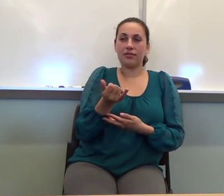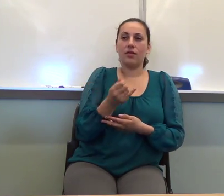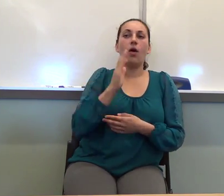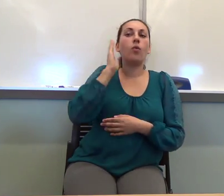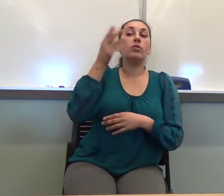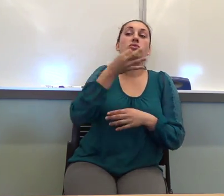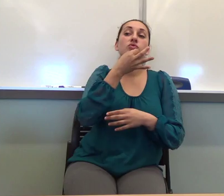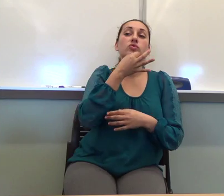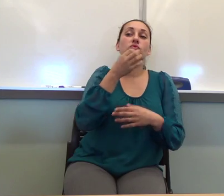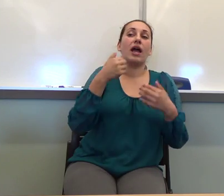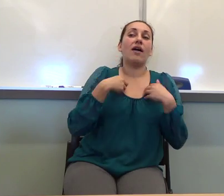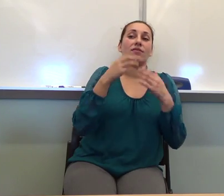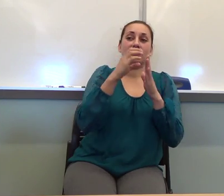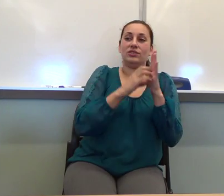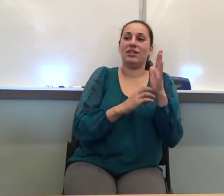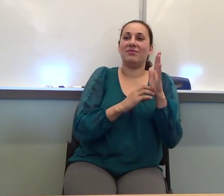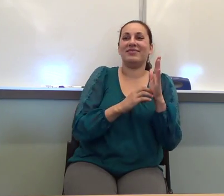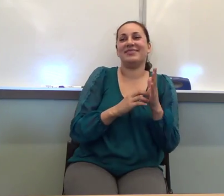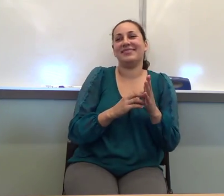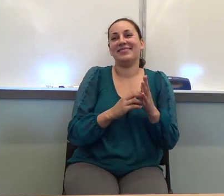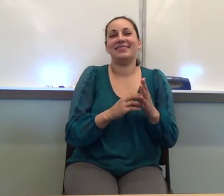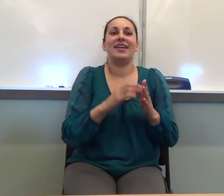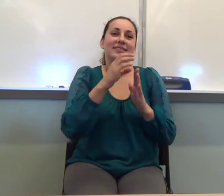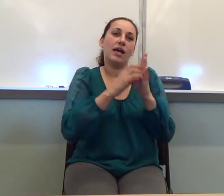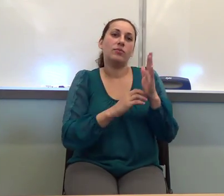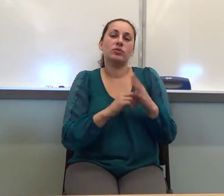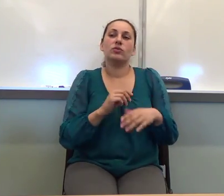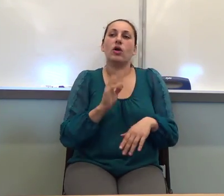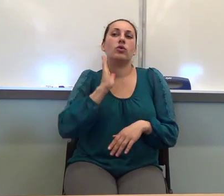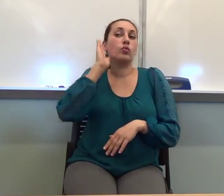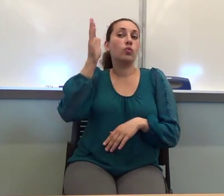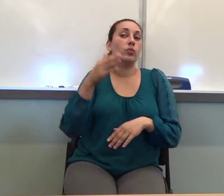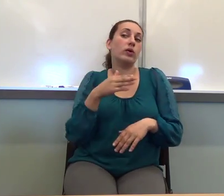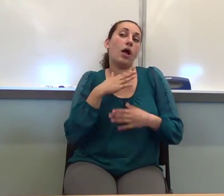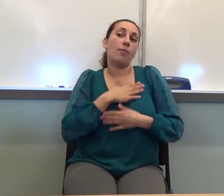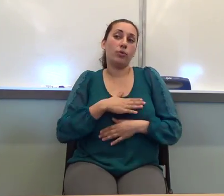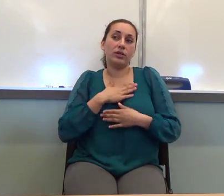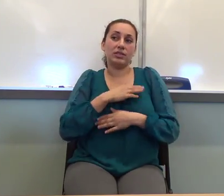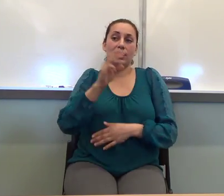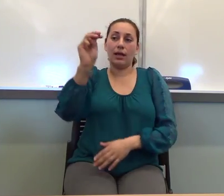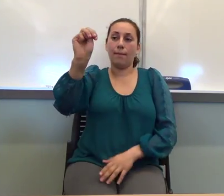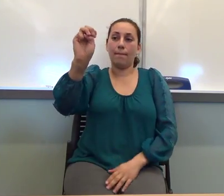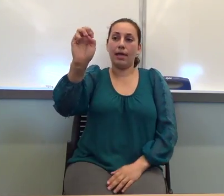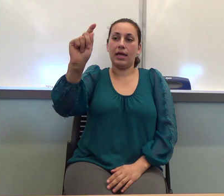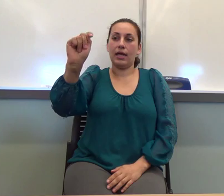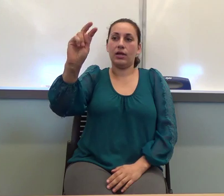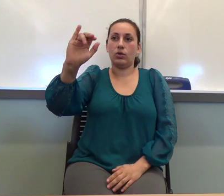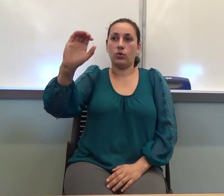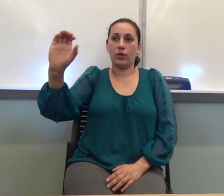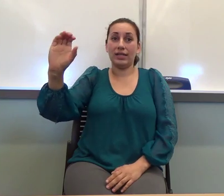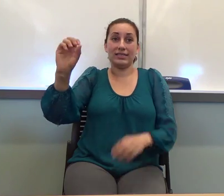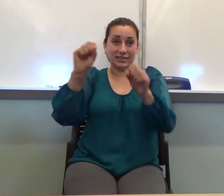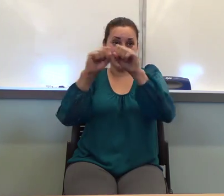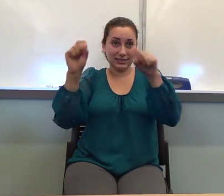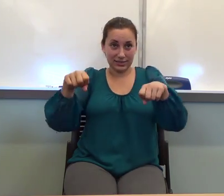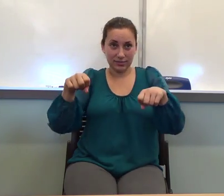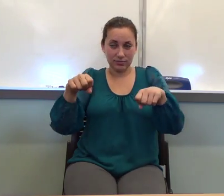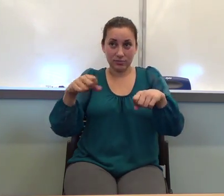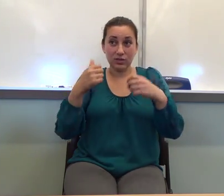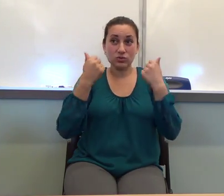on that, and you'll really appreciate the metric system, and you'll want us to switch right away. Well, they've been trying to make us switch to the metric system